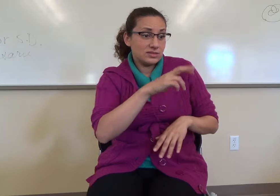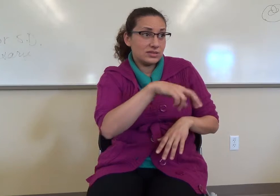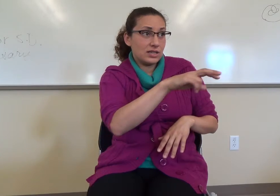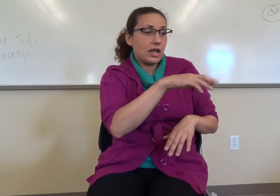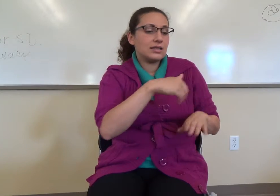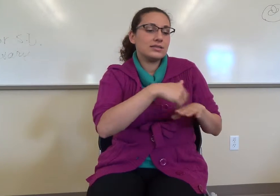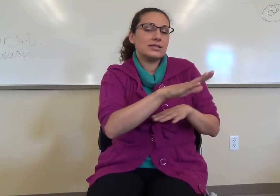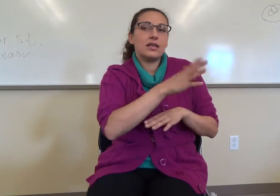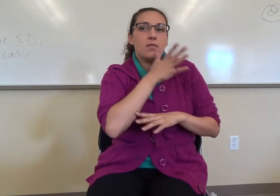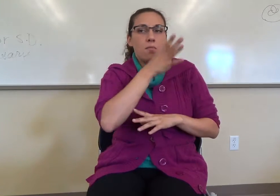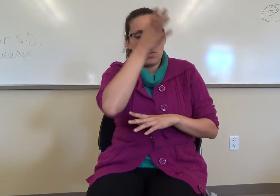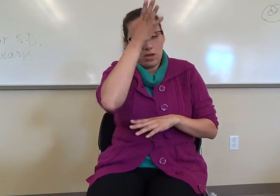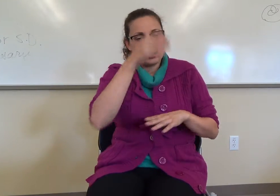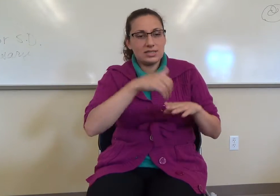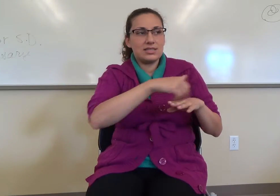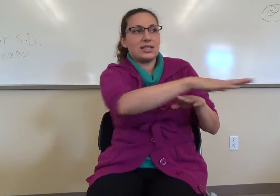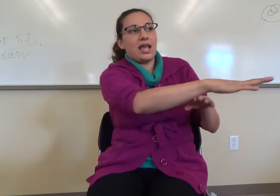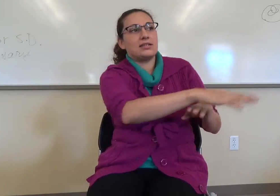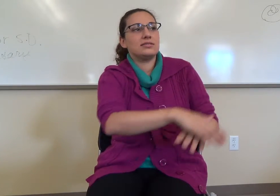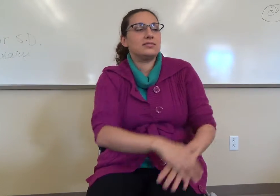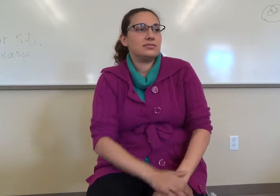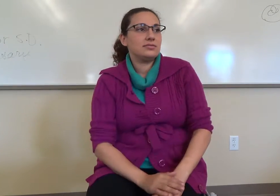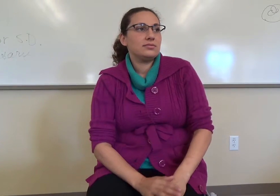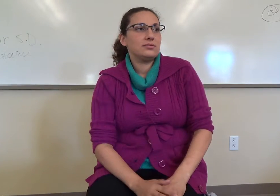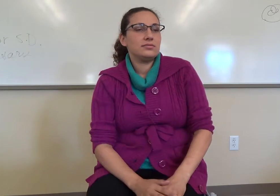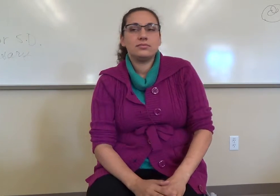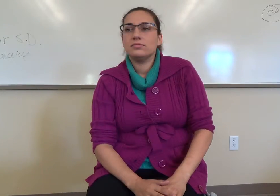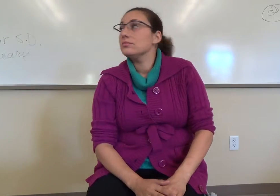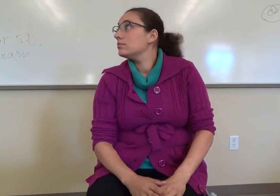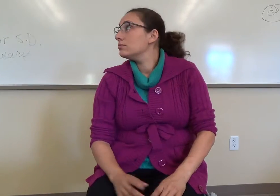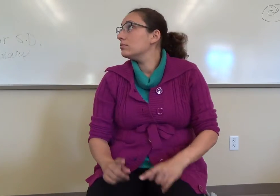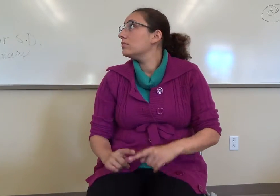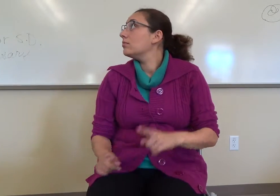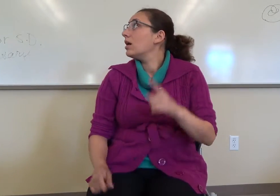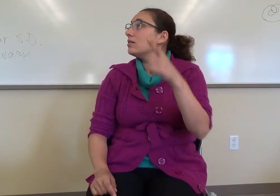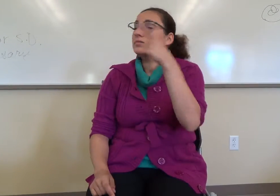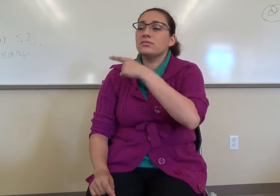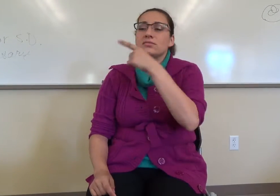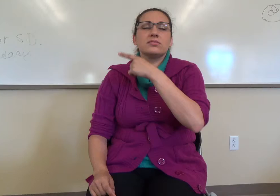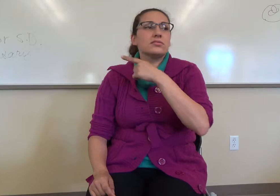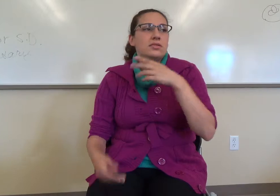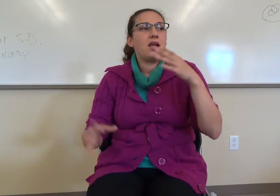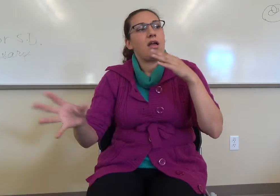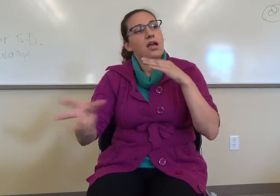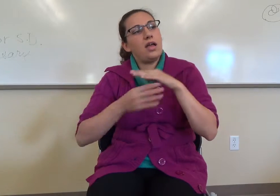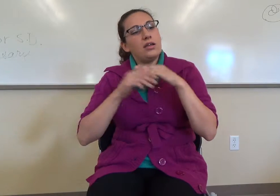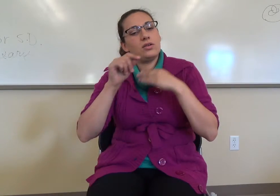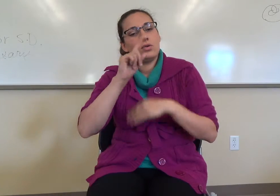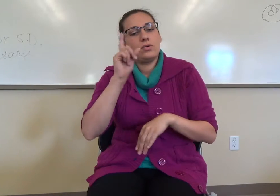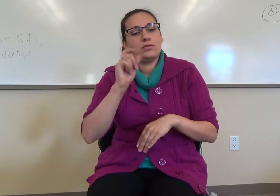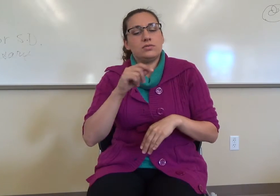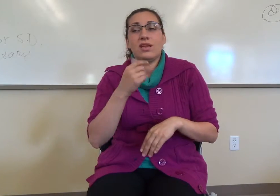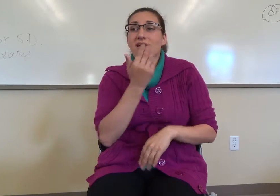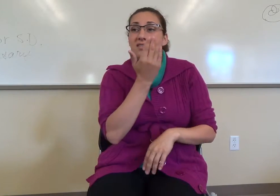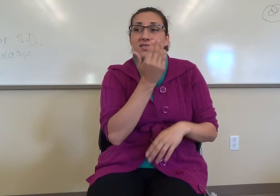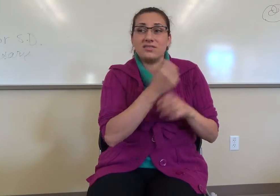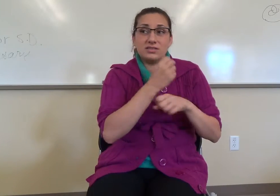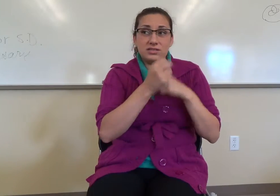by parents. Okay, but this one, I'm going to put a question mark here. For 15 years, photographer Nancy